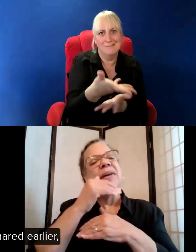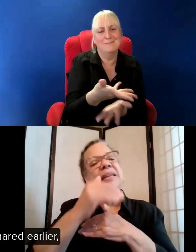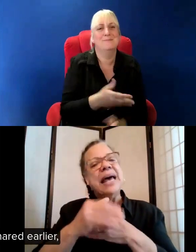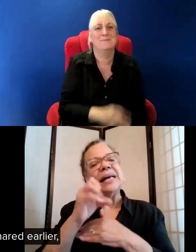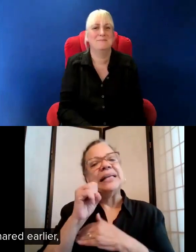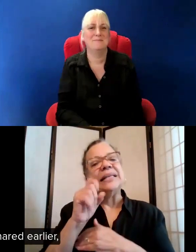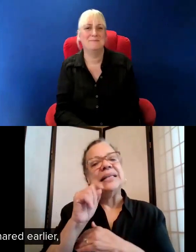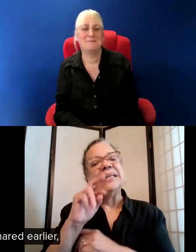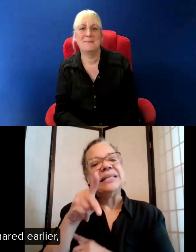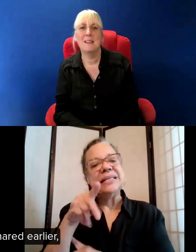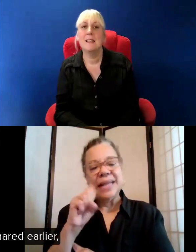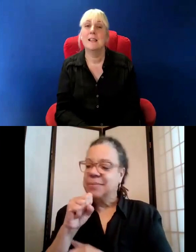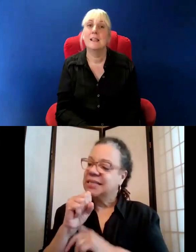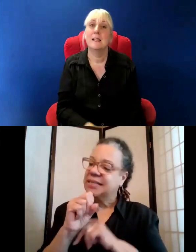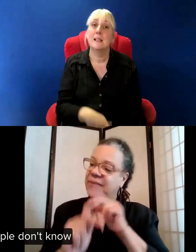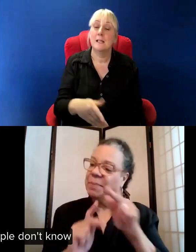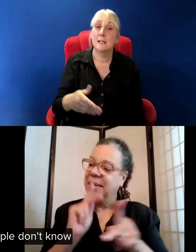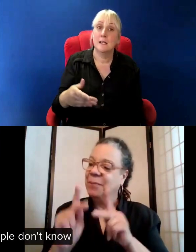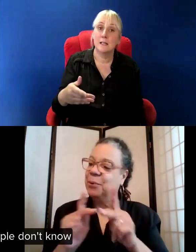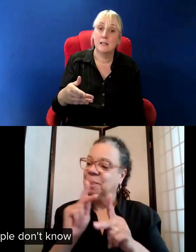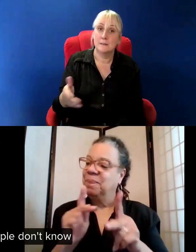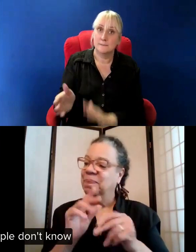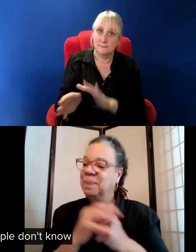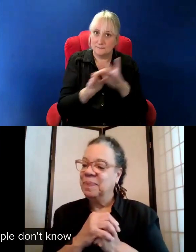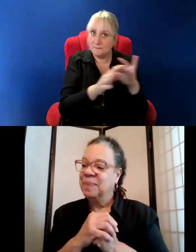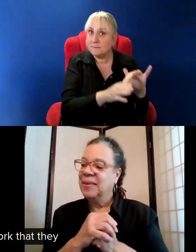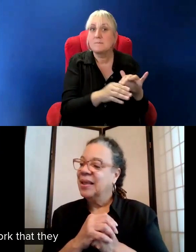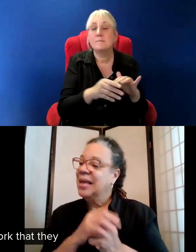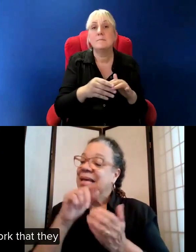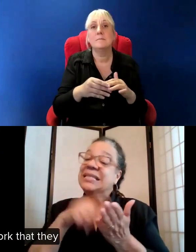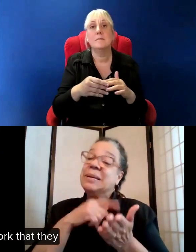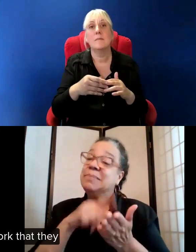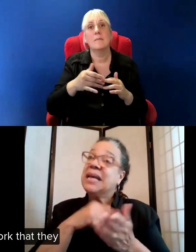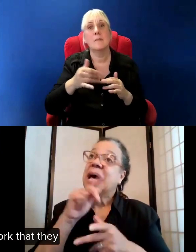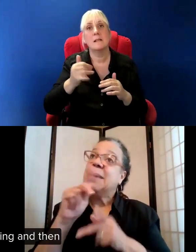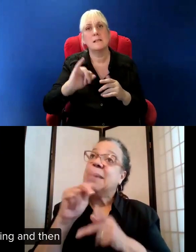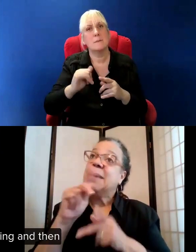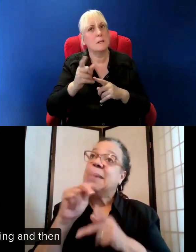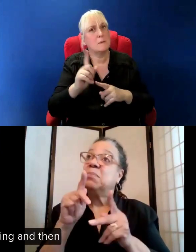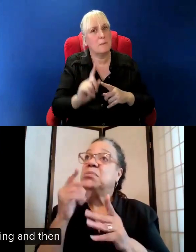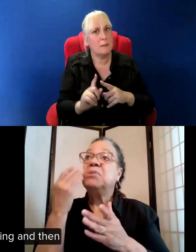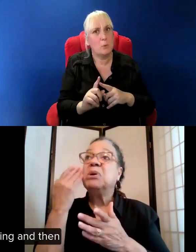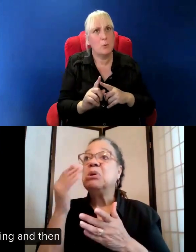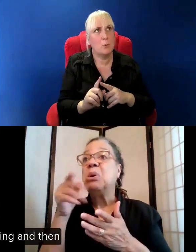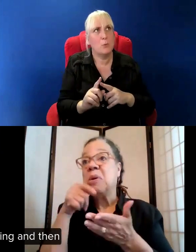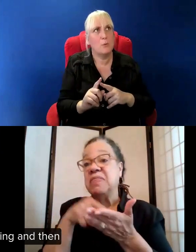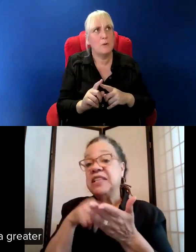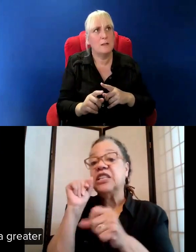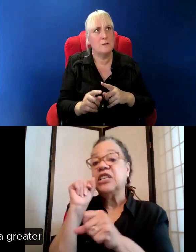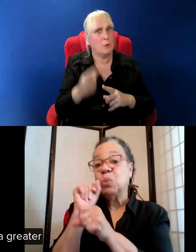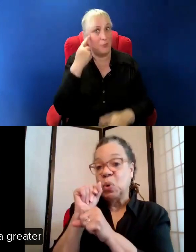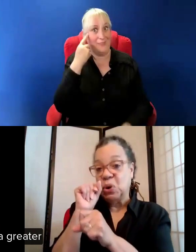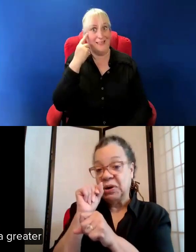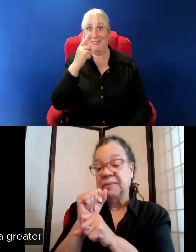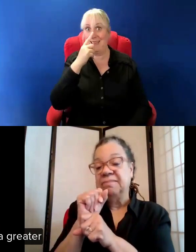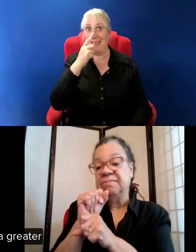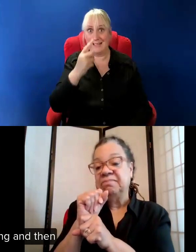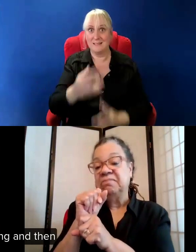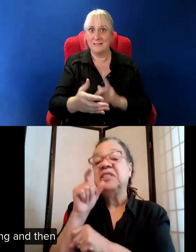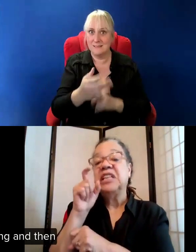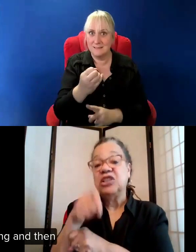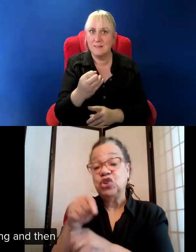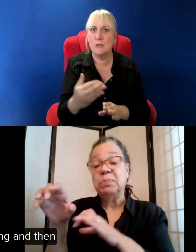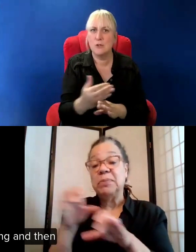And as we shared earlier, you know, sometimes people don't know that this is work that they should be doing, and then they get a